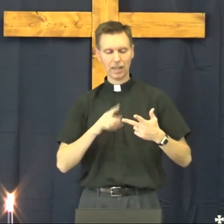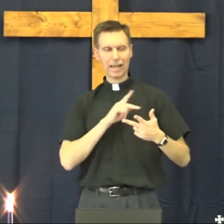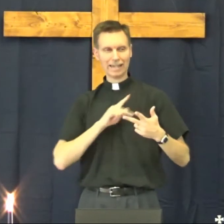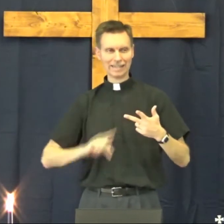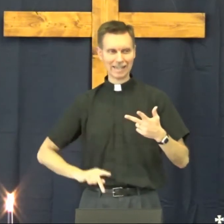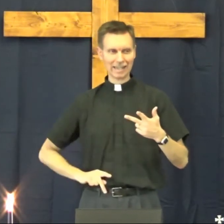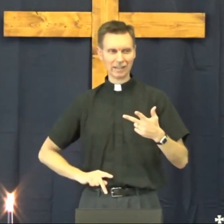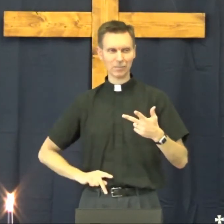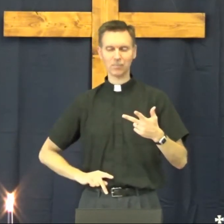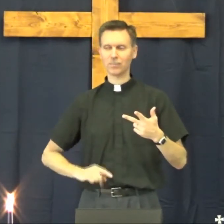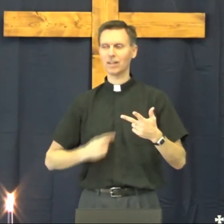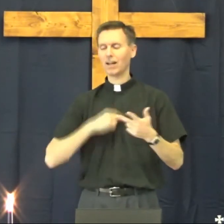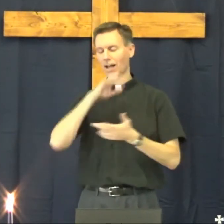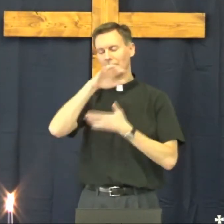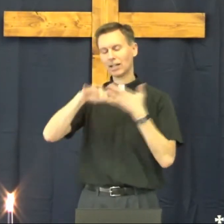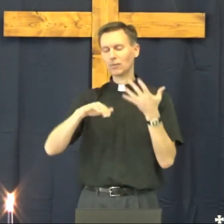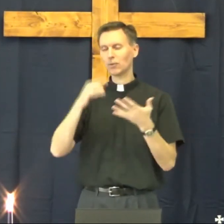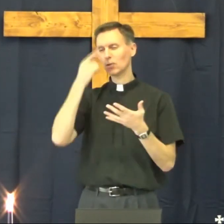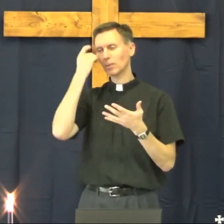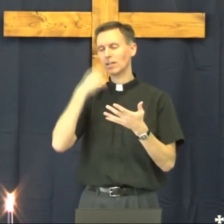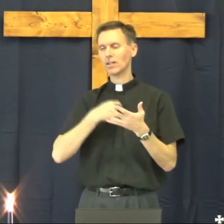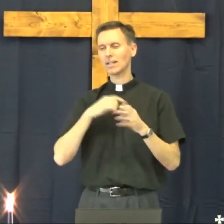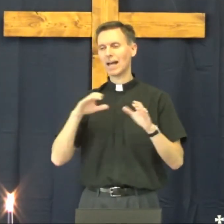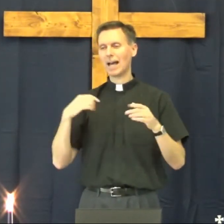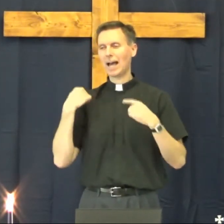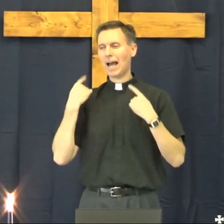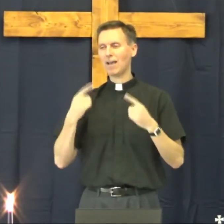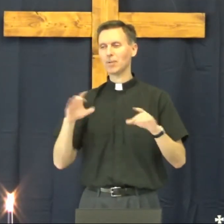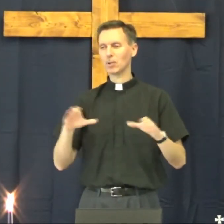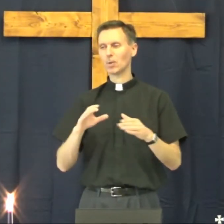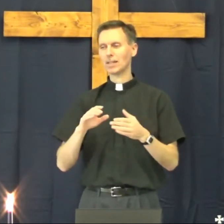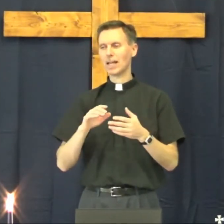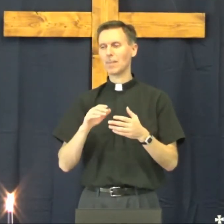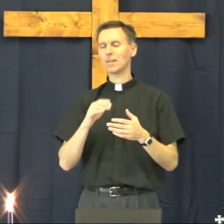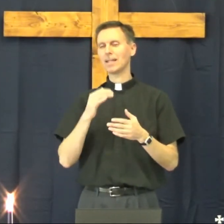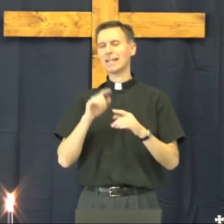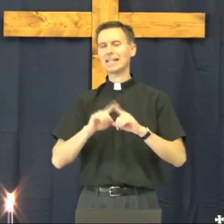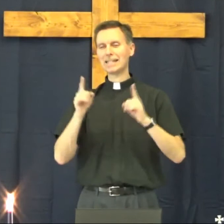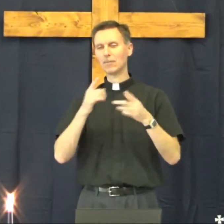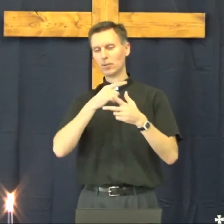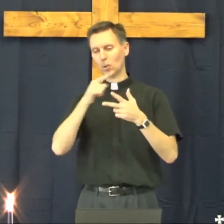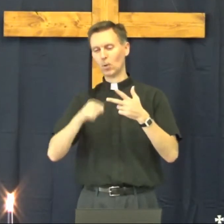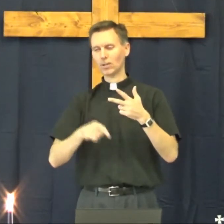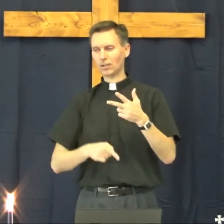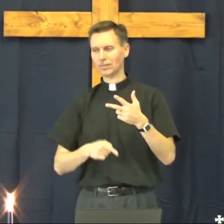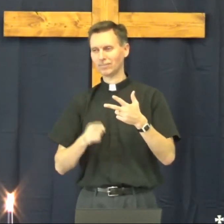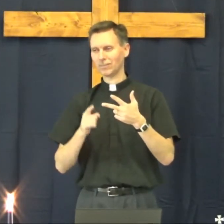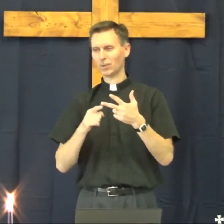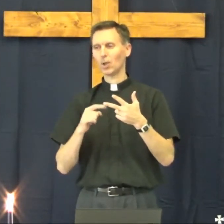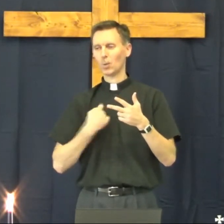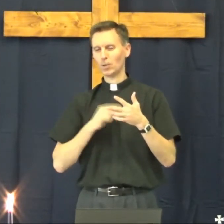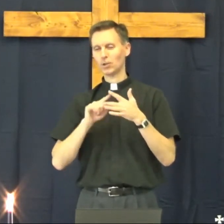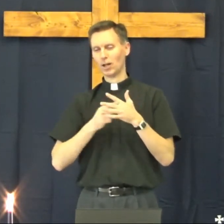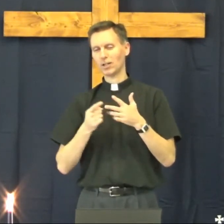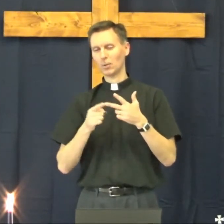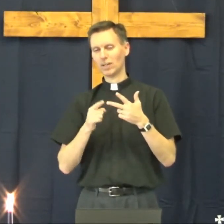and king. I got confused because I've been doing that in a different order. We started with